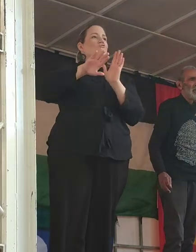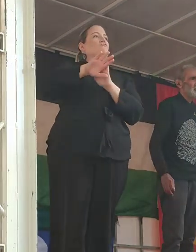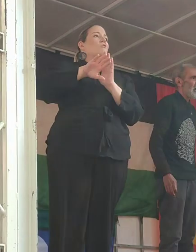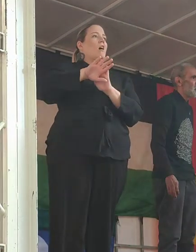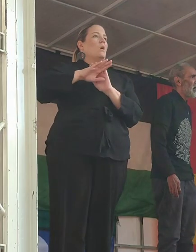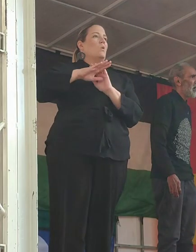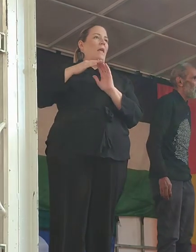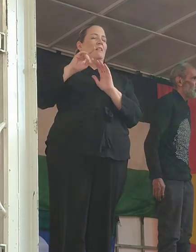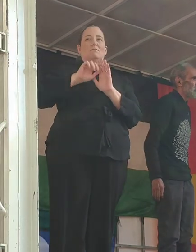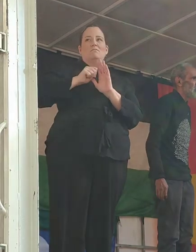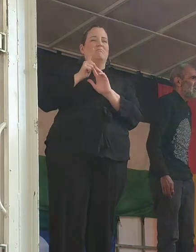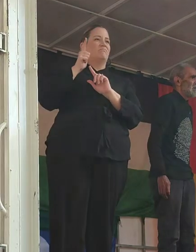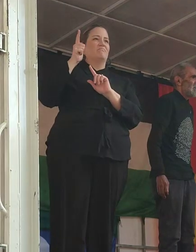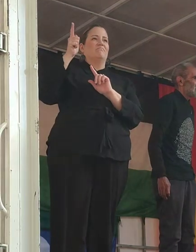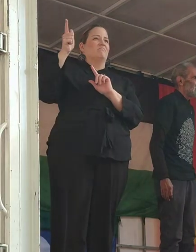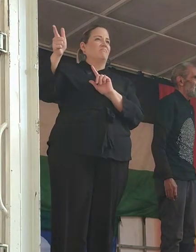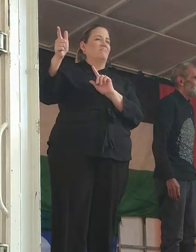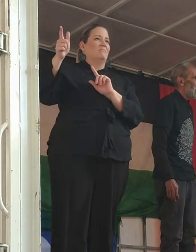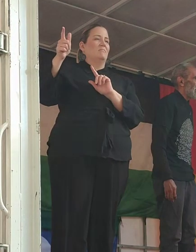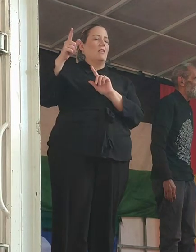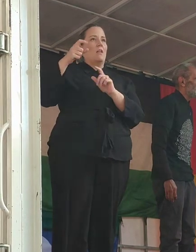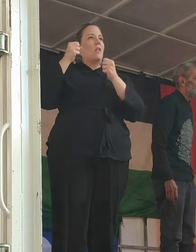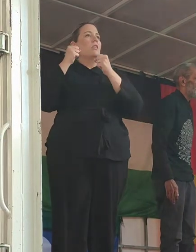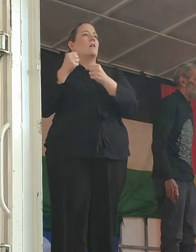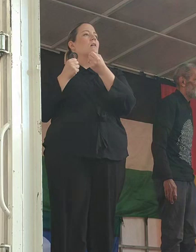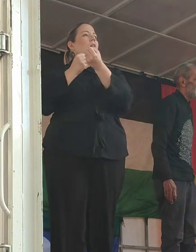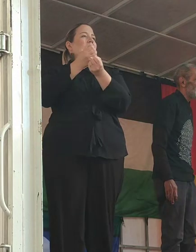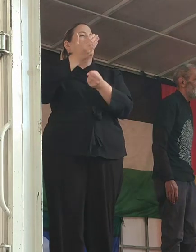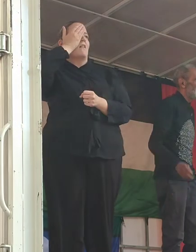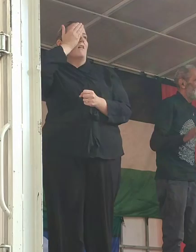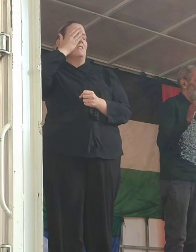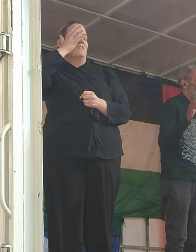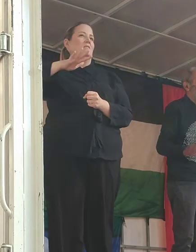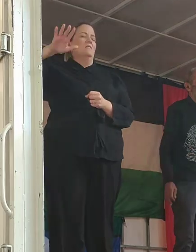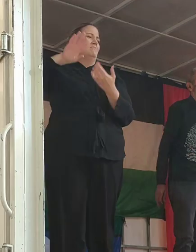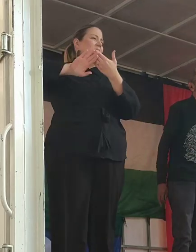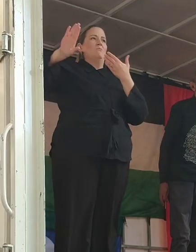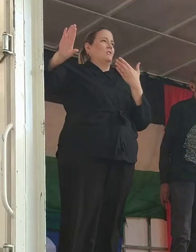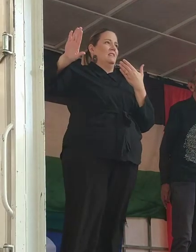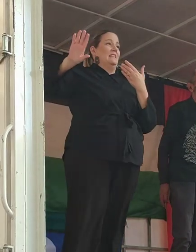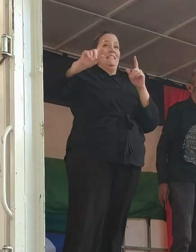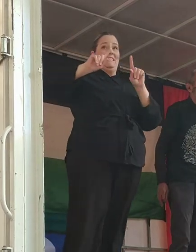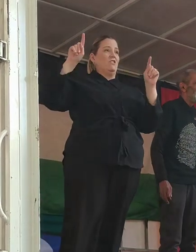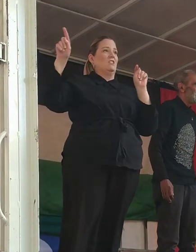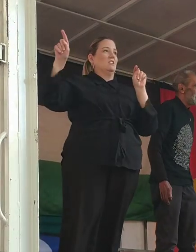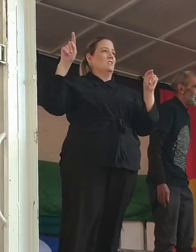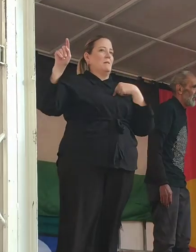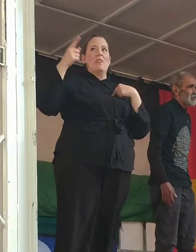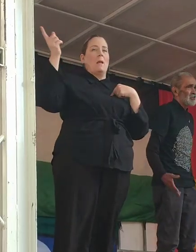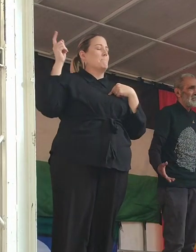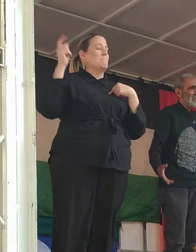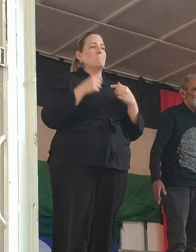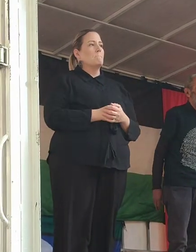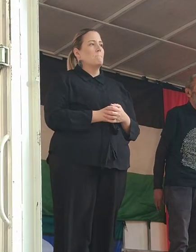are so beholden to their Zionist sponsors. And that's the difference, folks. You know, it's